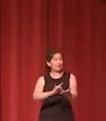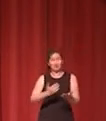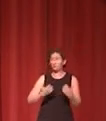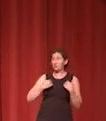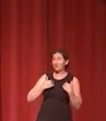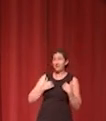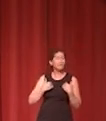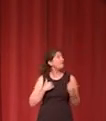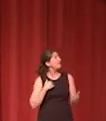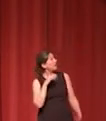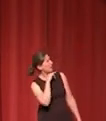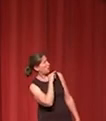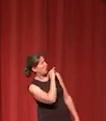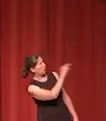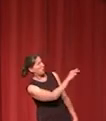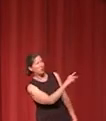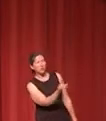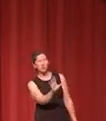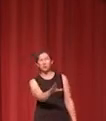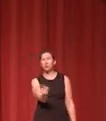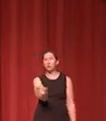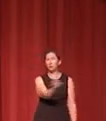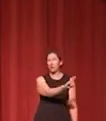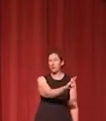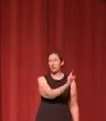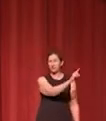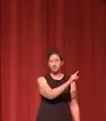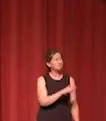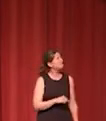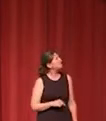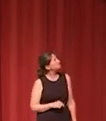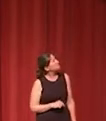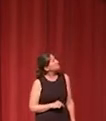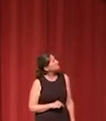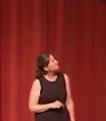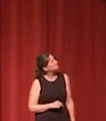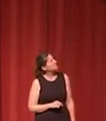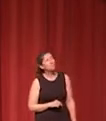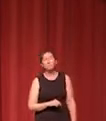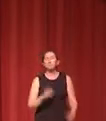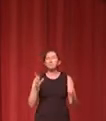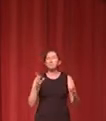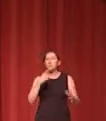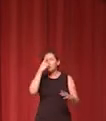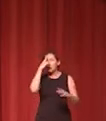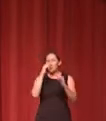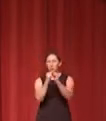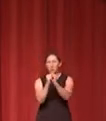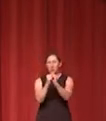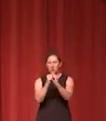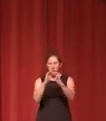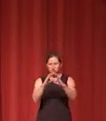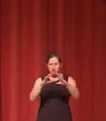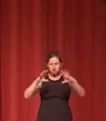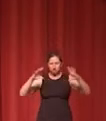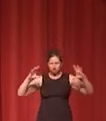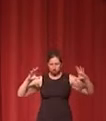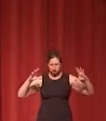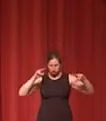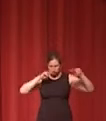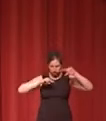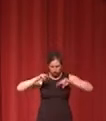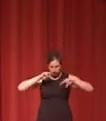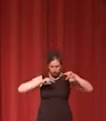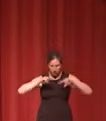this section over here on the far right. You can see if you look up close in the brain, if you can advance, Kaylin, what